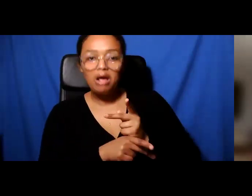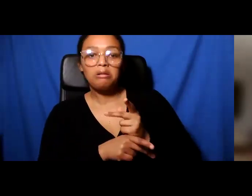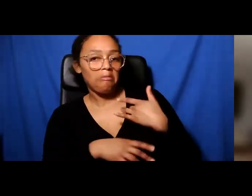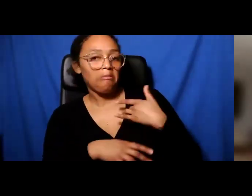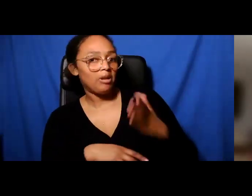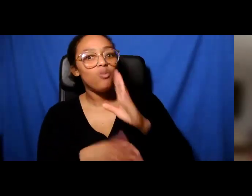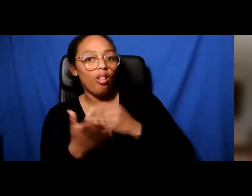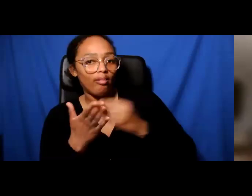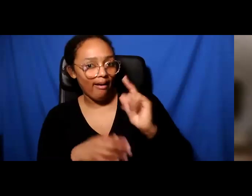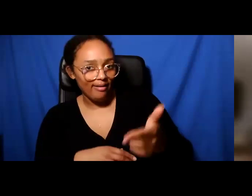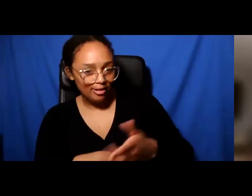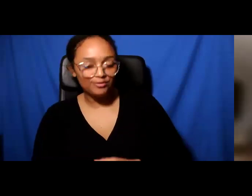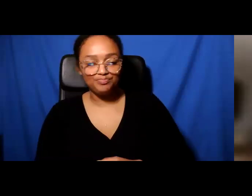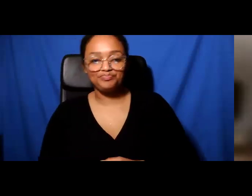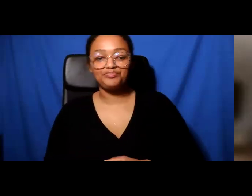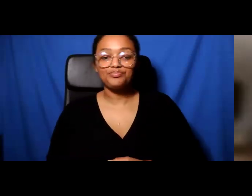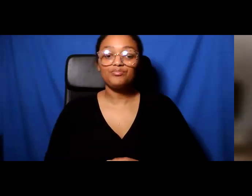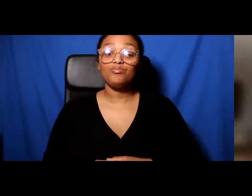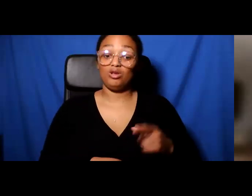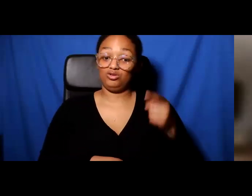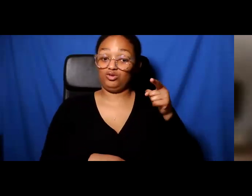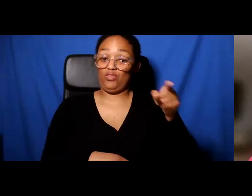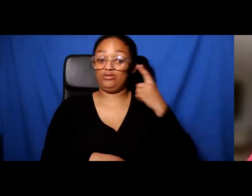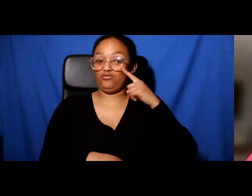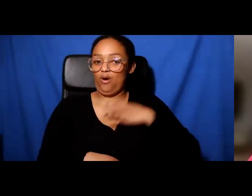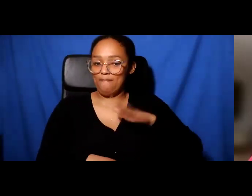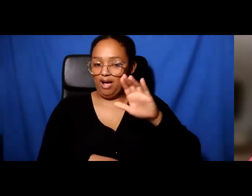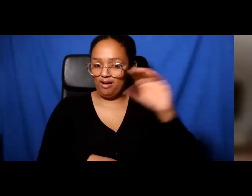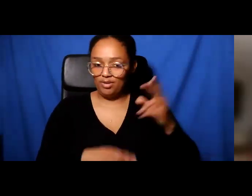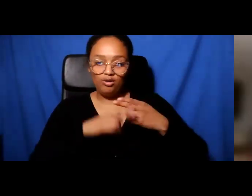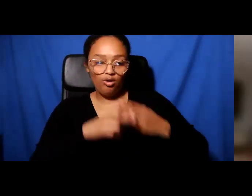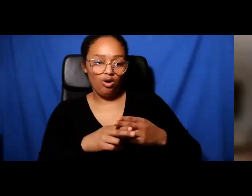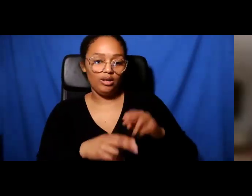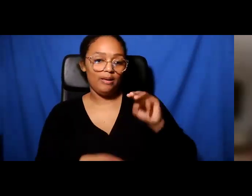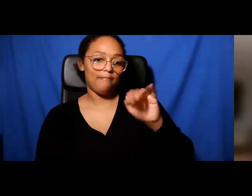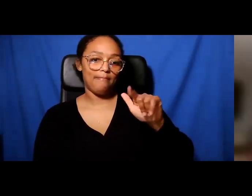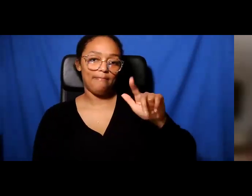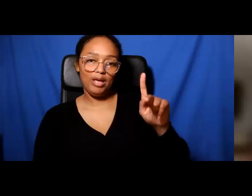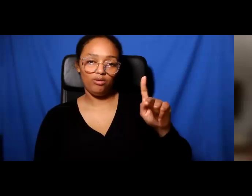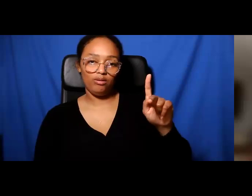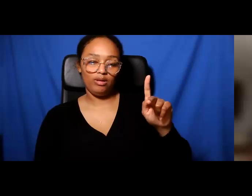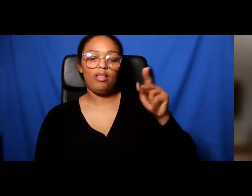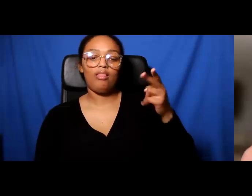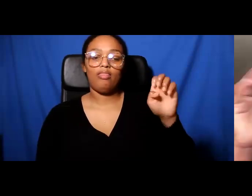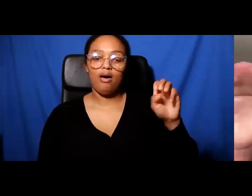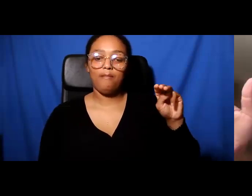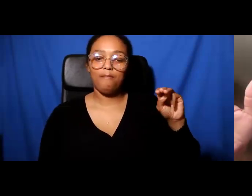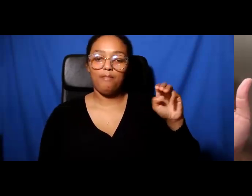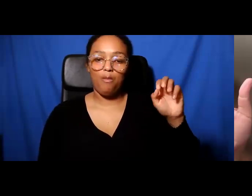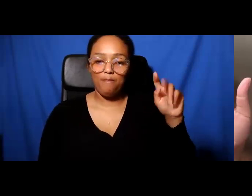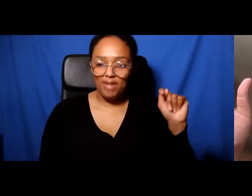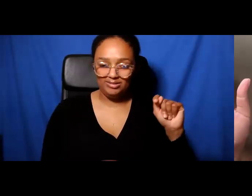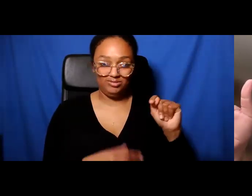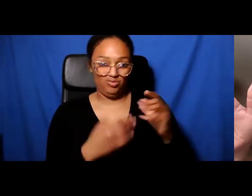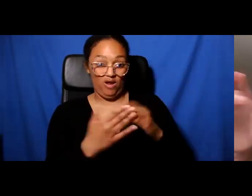Moment. So, Milk the Moment was a mobile application that rewarded you whenever you did not